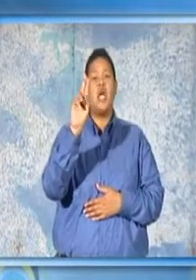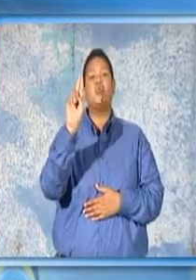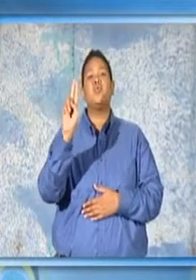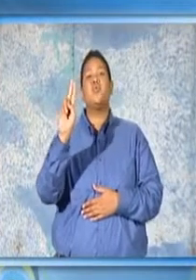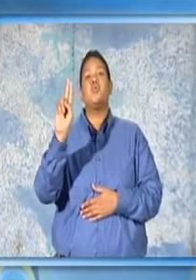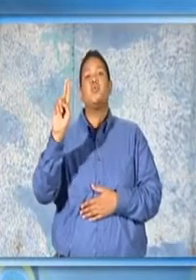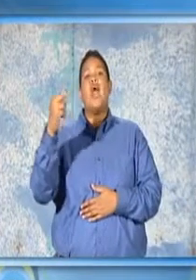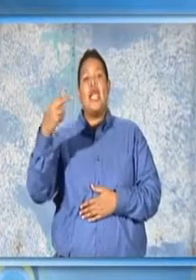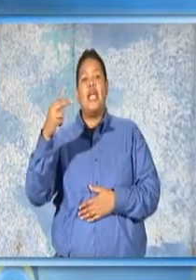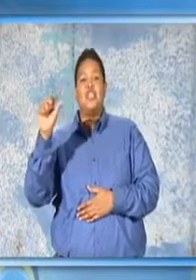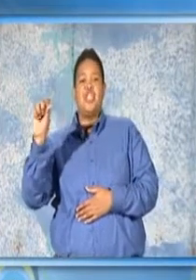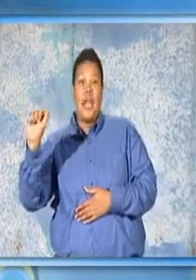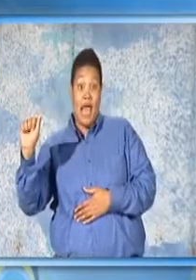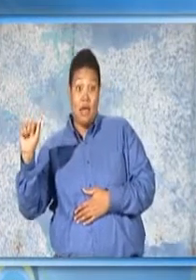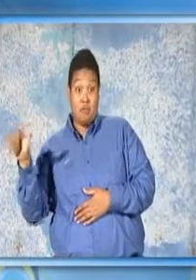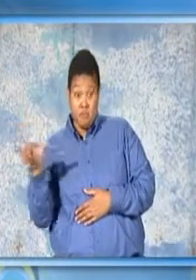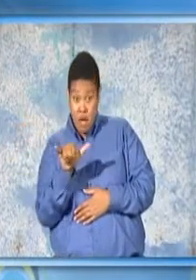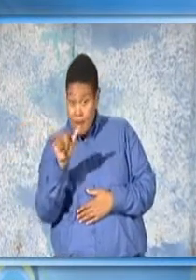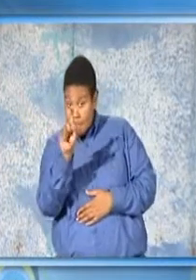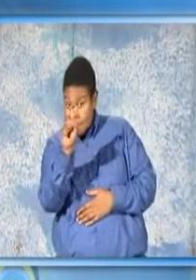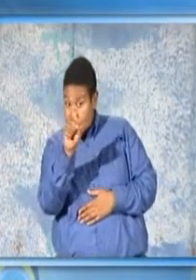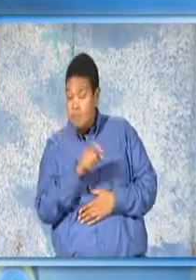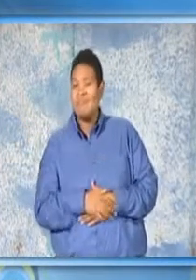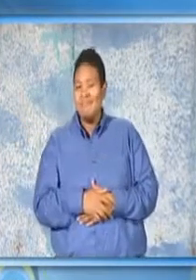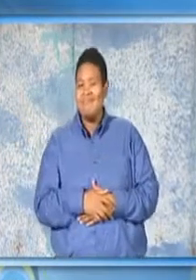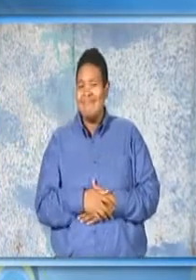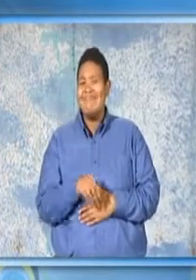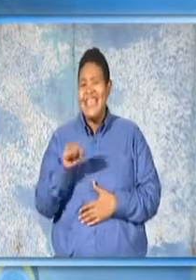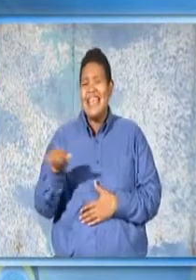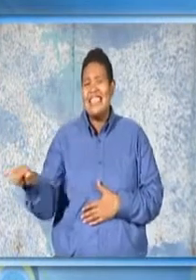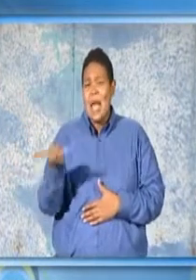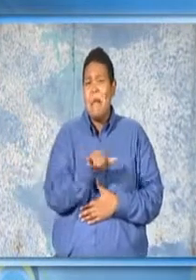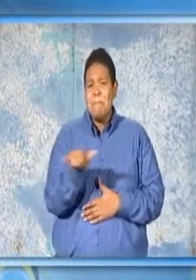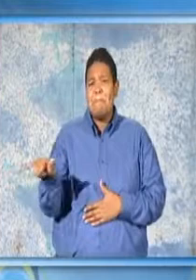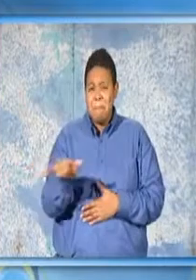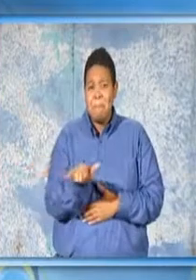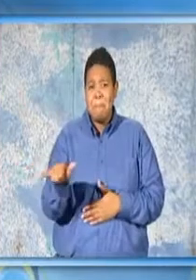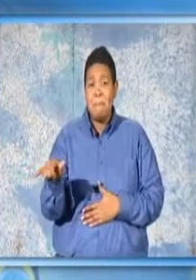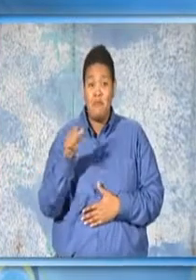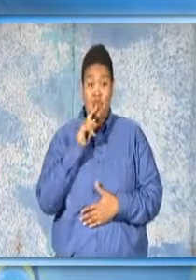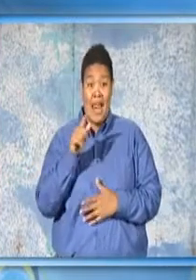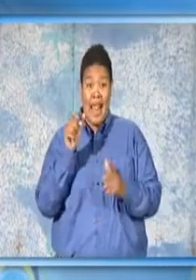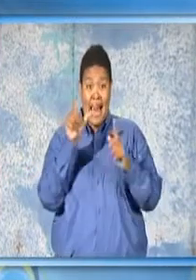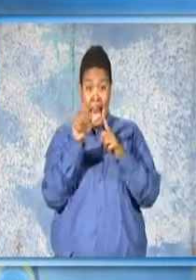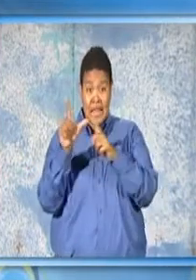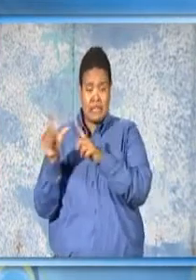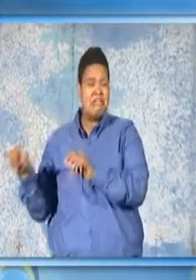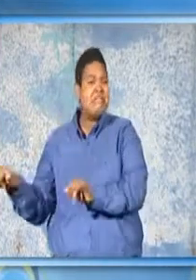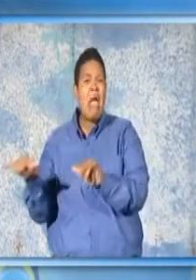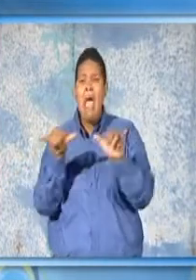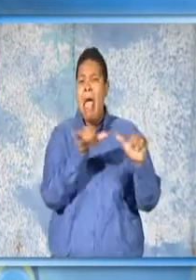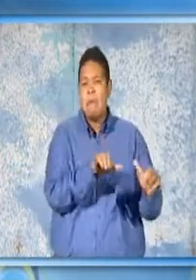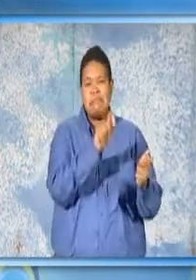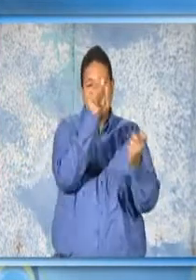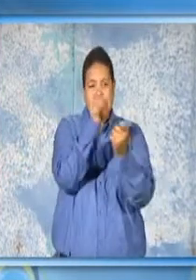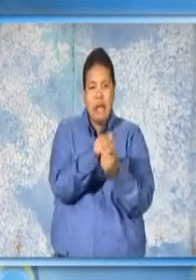2hga? Are they like terms? Yes, they are, as the variables are exactly the